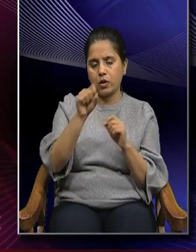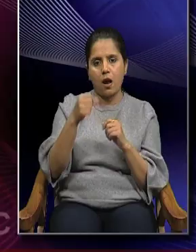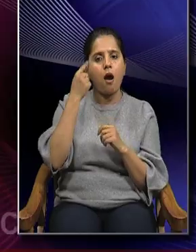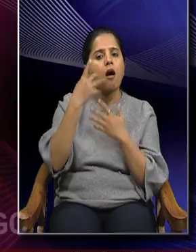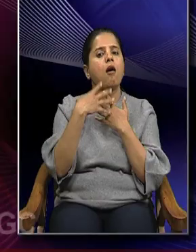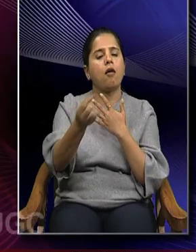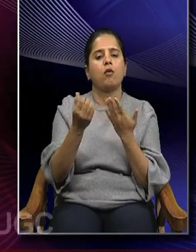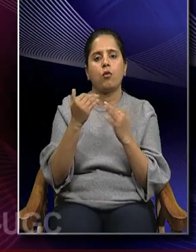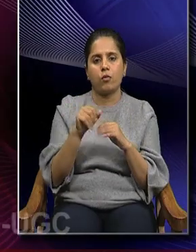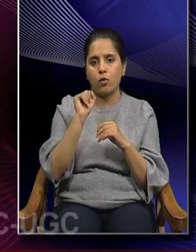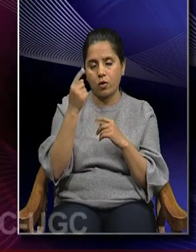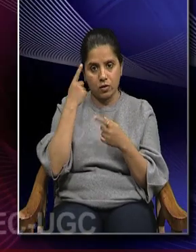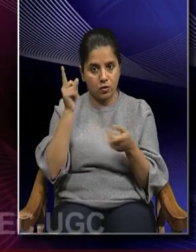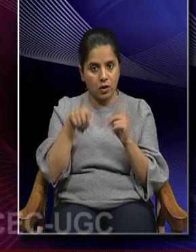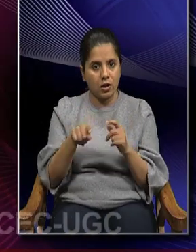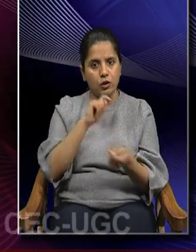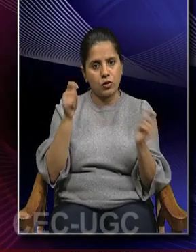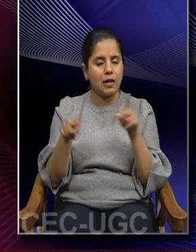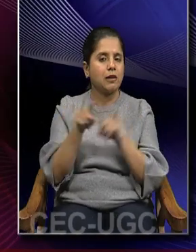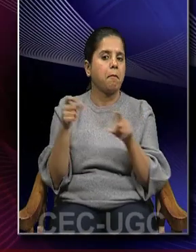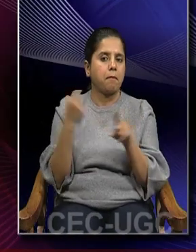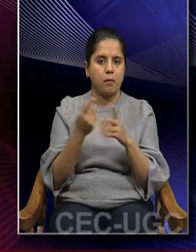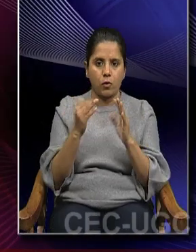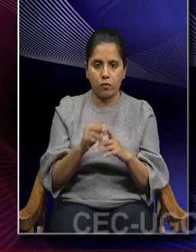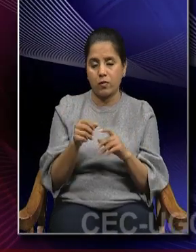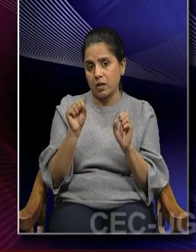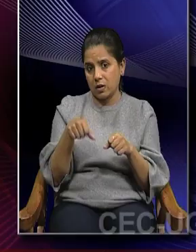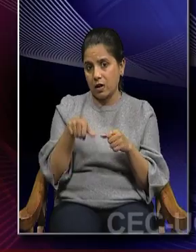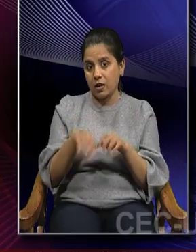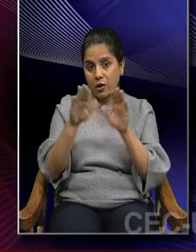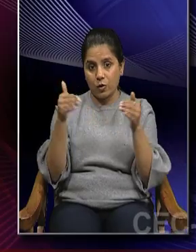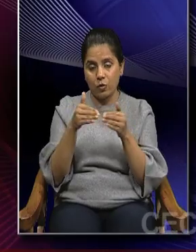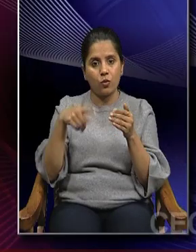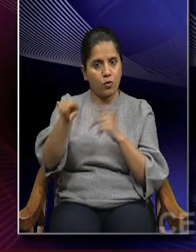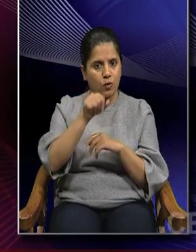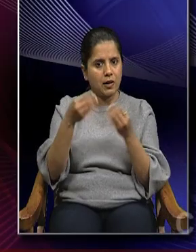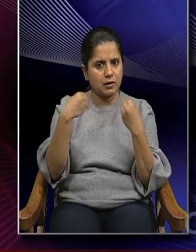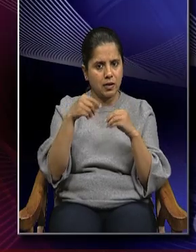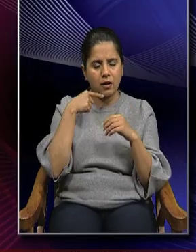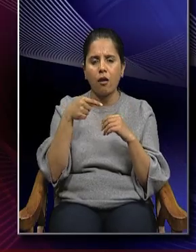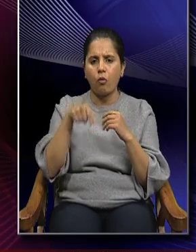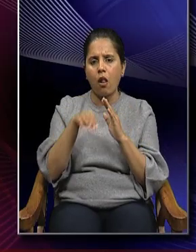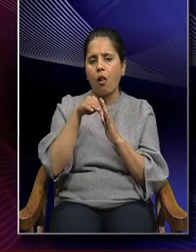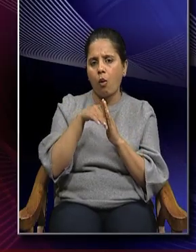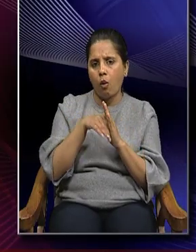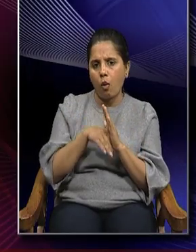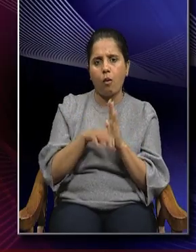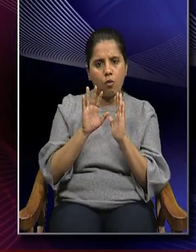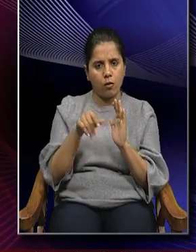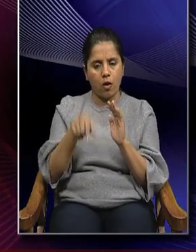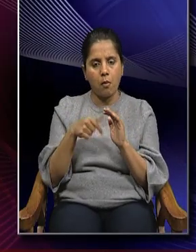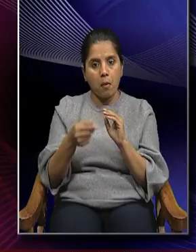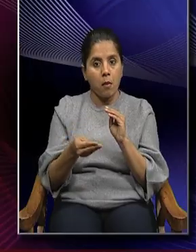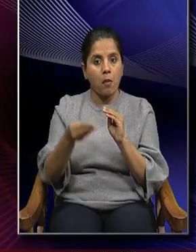understand that your strategy will change accordingly. Of course, at introduction stage your sales is going to be low, and it will